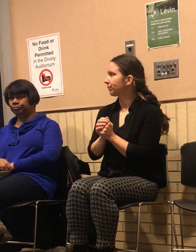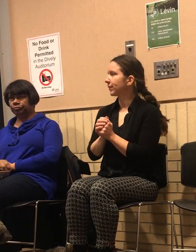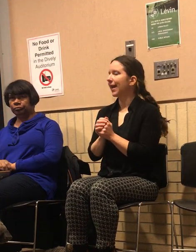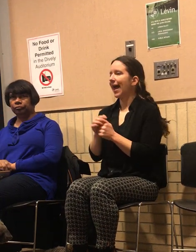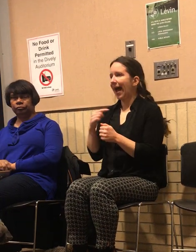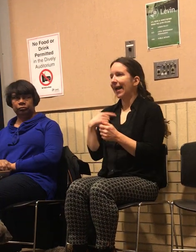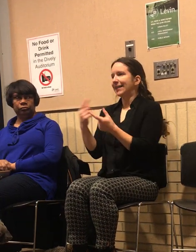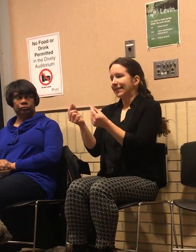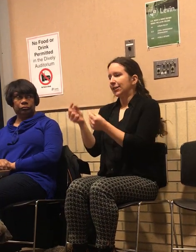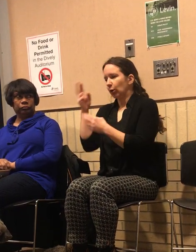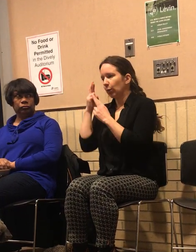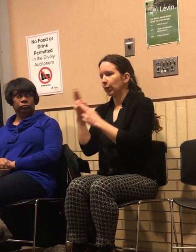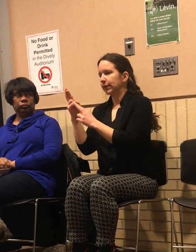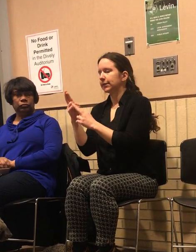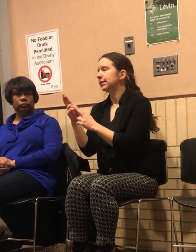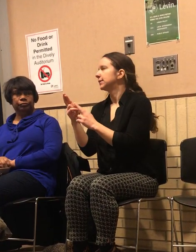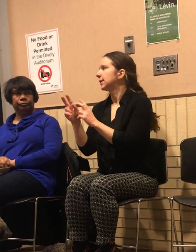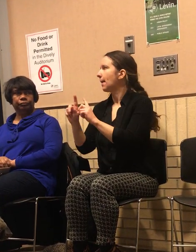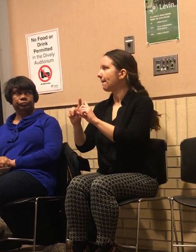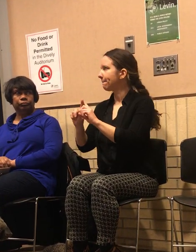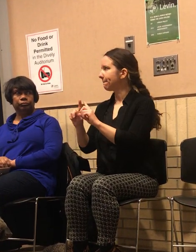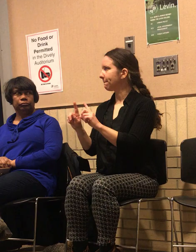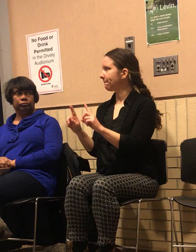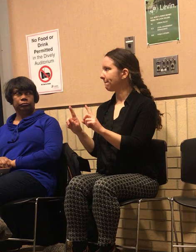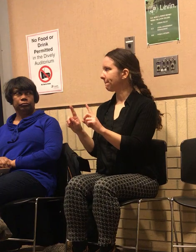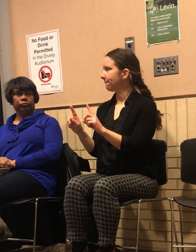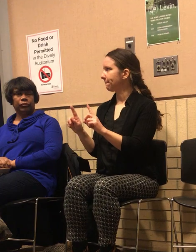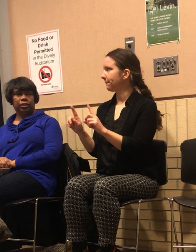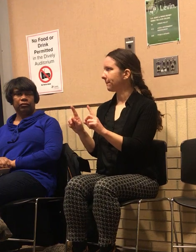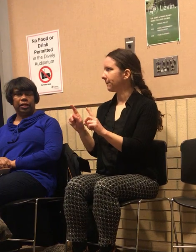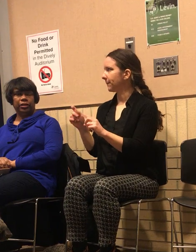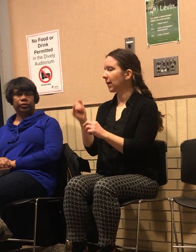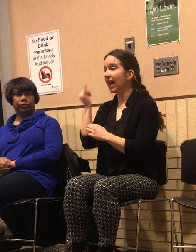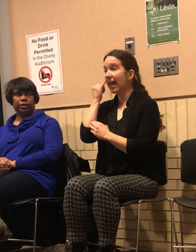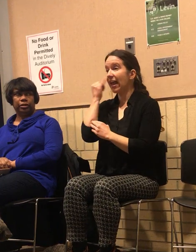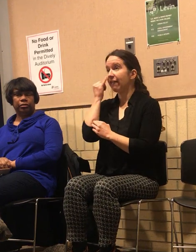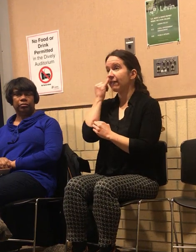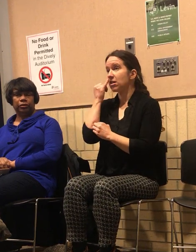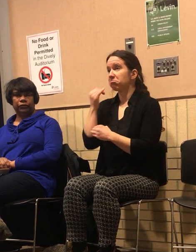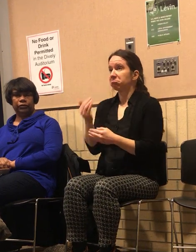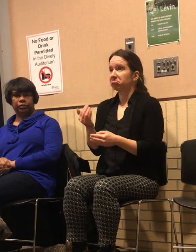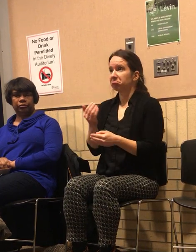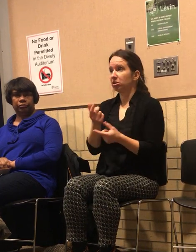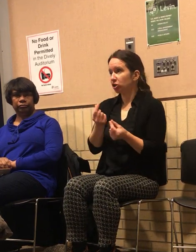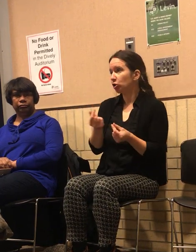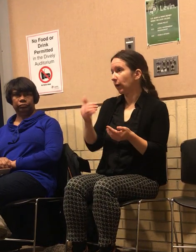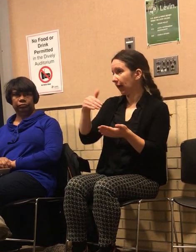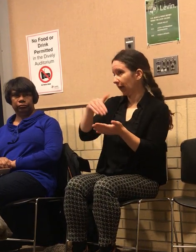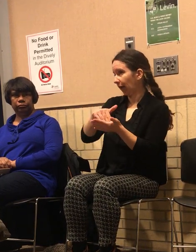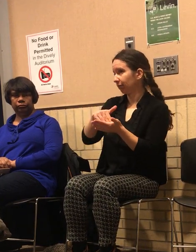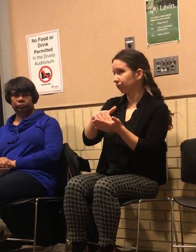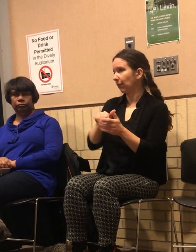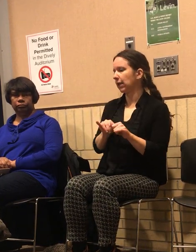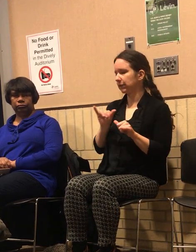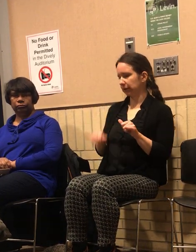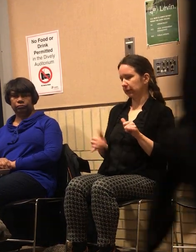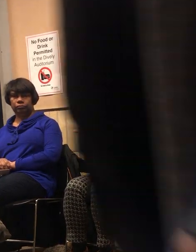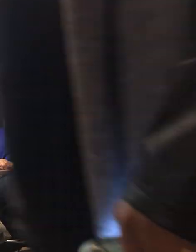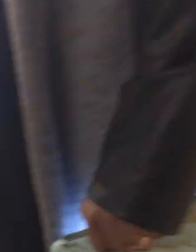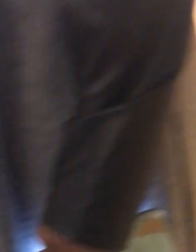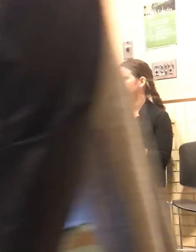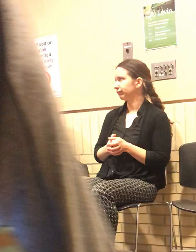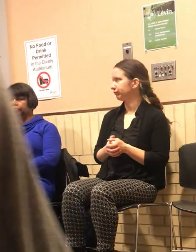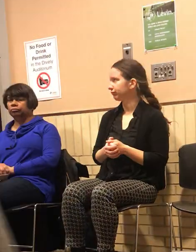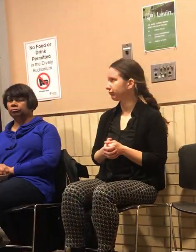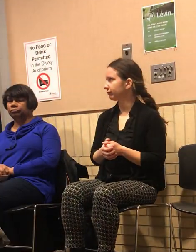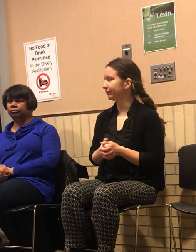would have stayed right here at Cleveland State and gotten my master's degree. It would have been a lot more useful and a whole hell of a lot cheaper. So that's